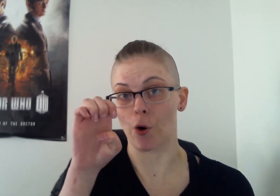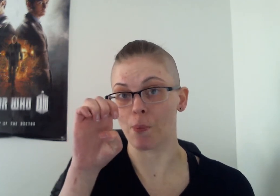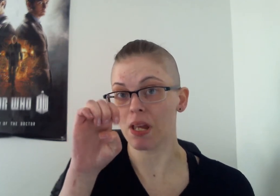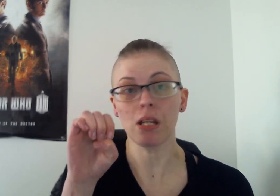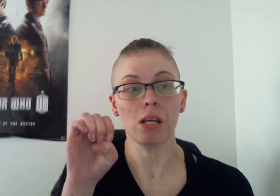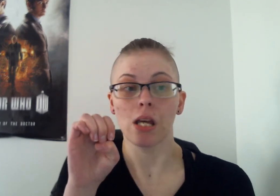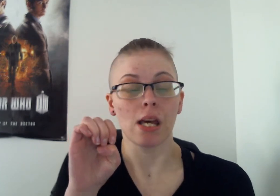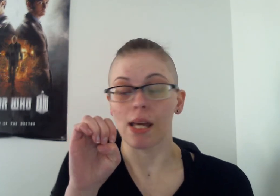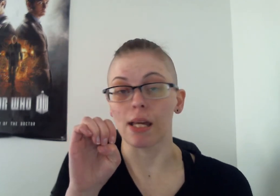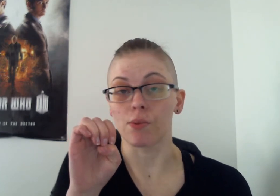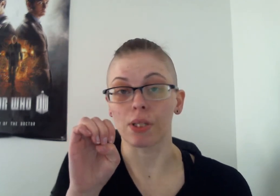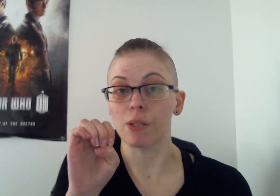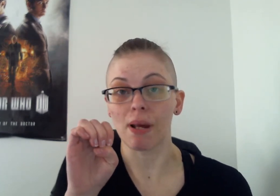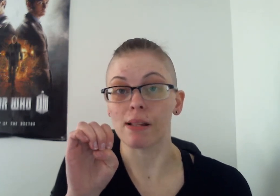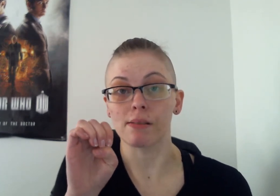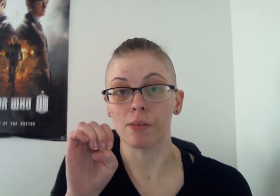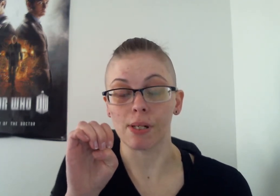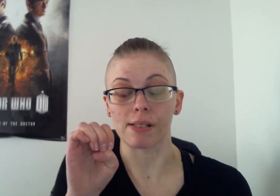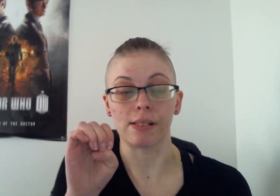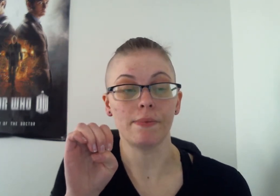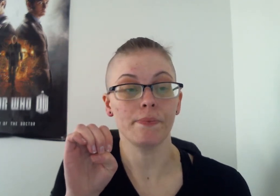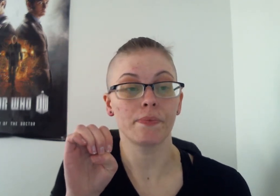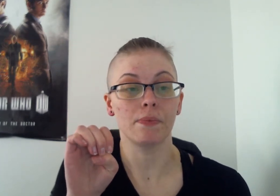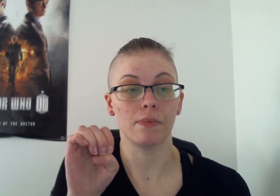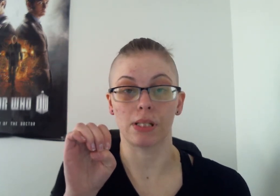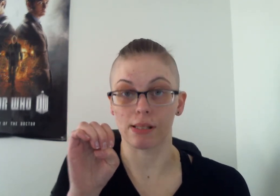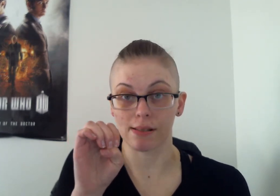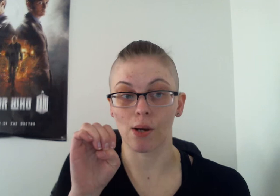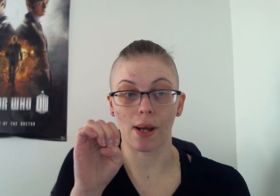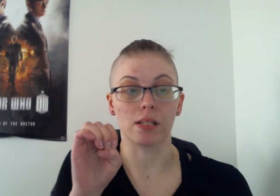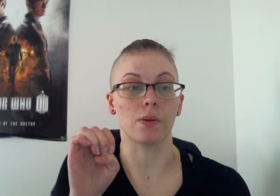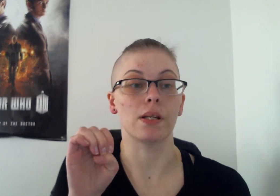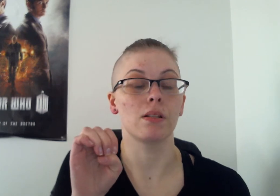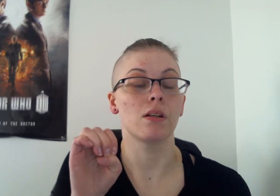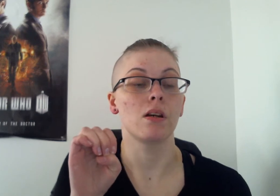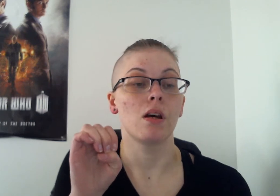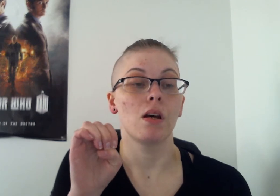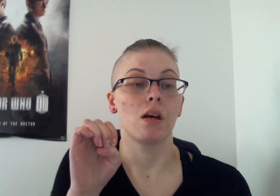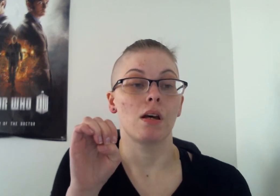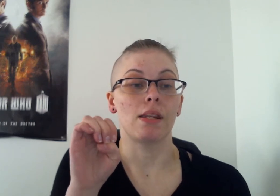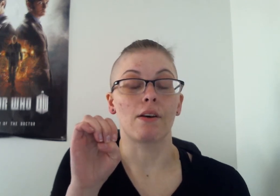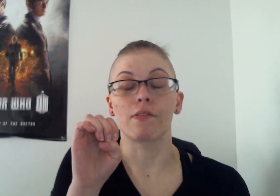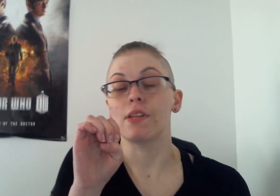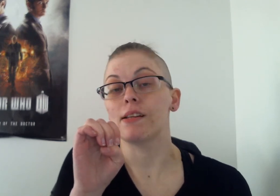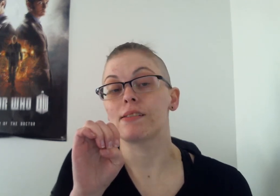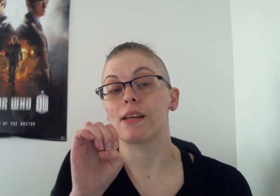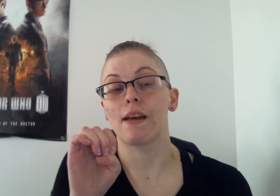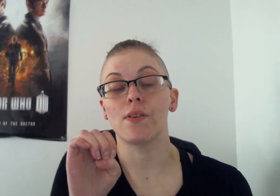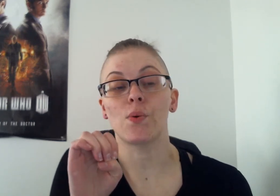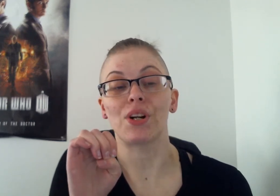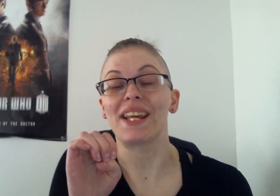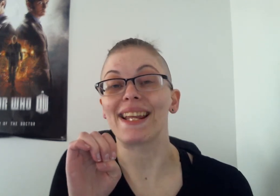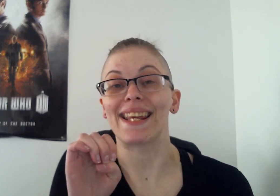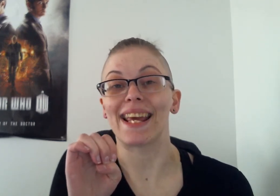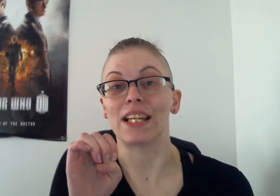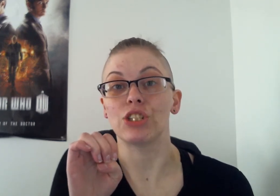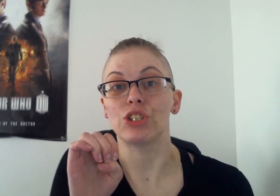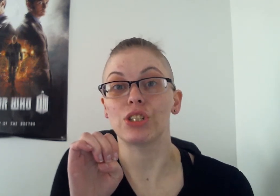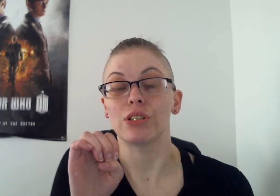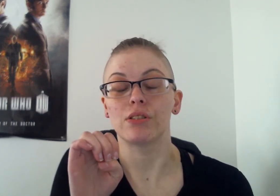open. It really depends on the person, but this is how I do it. Now for this, I have the word engaged